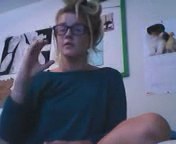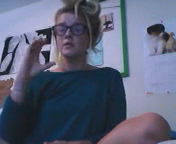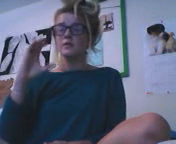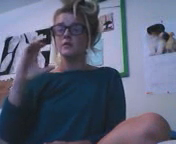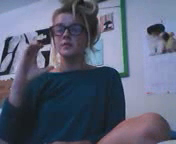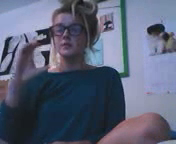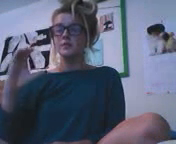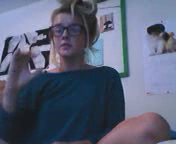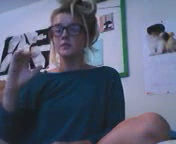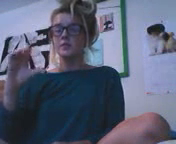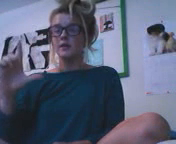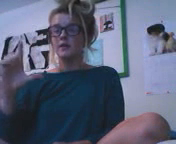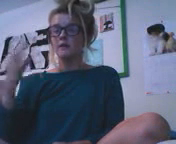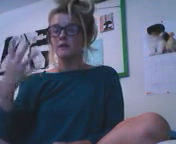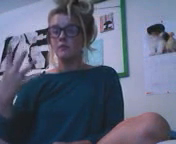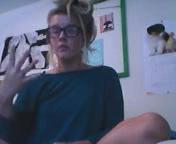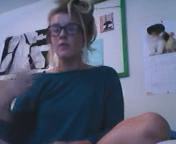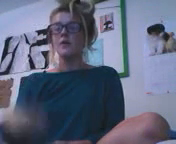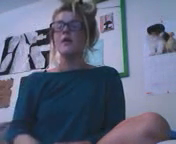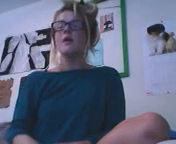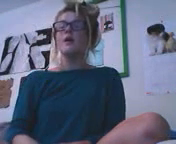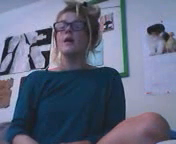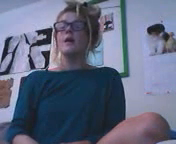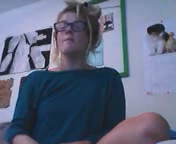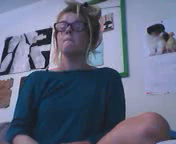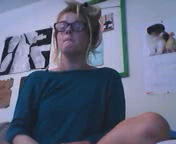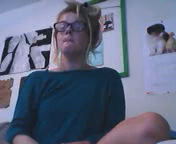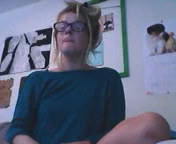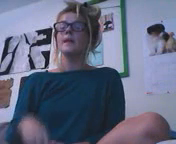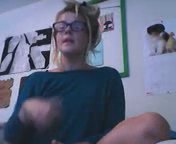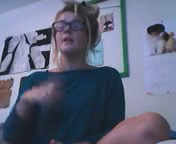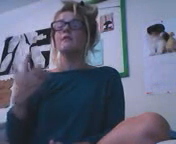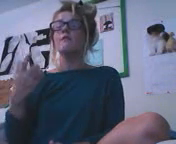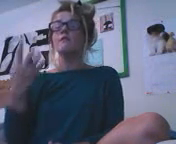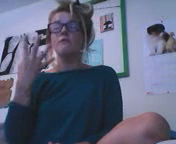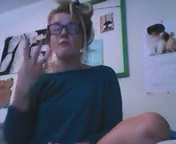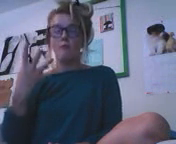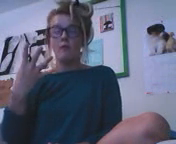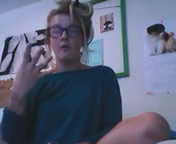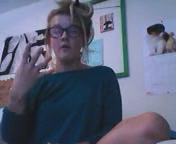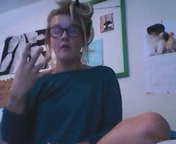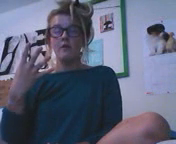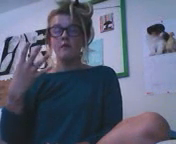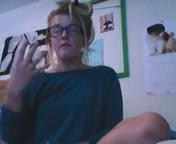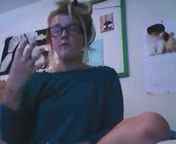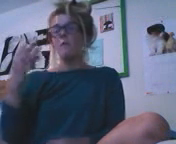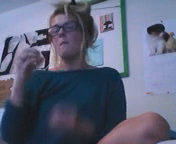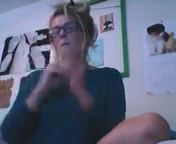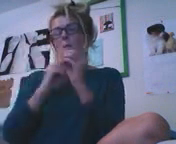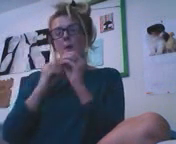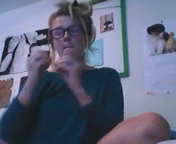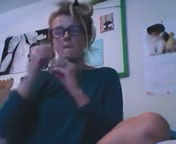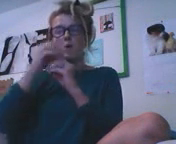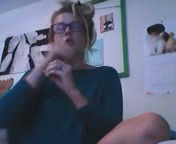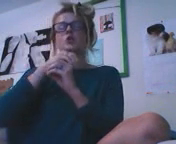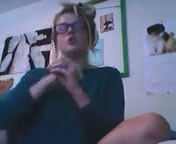and 4 from our 4 molecules of HCl. If we compare the types and numbers of atoms that